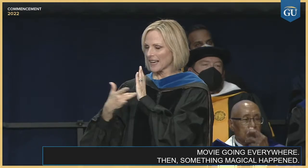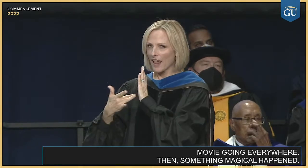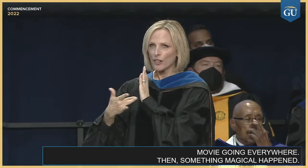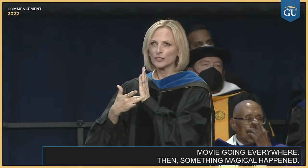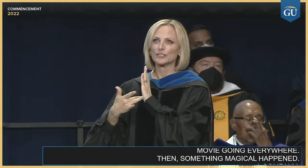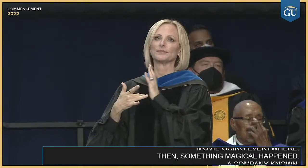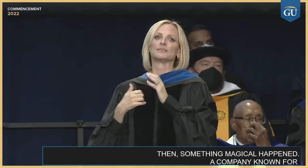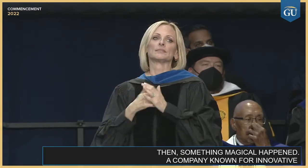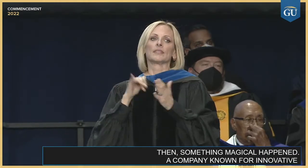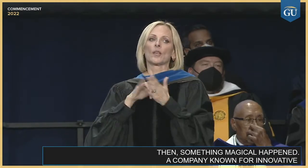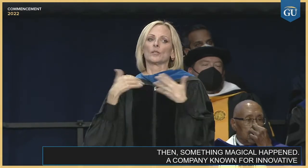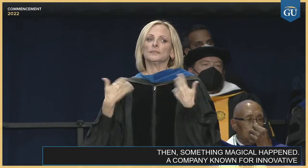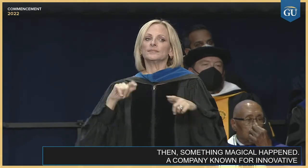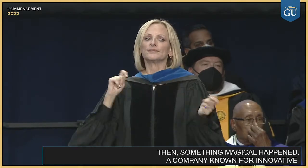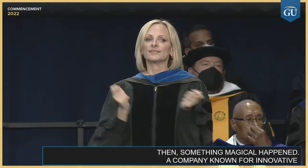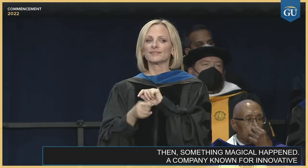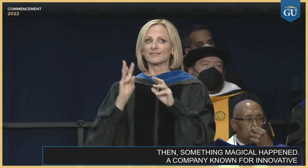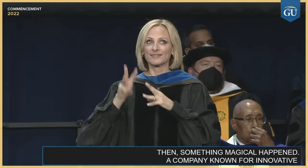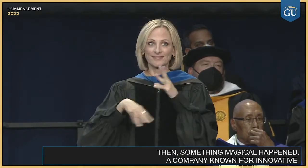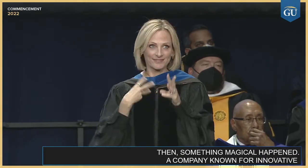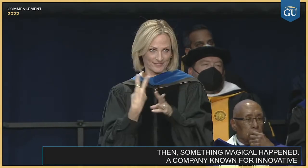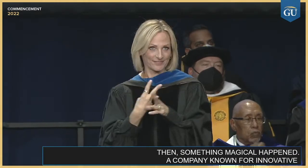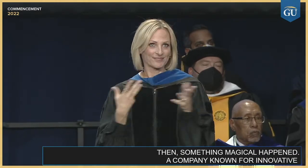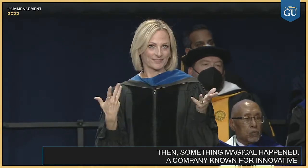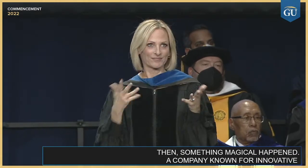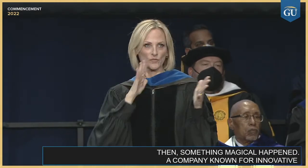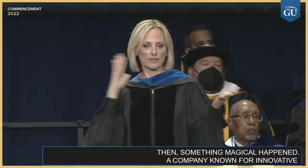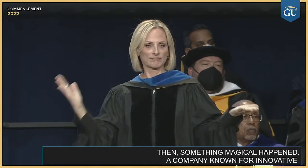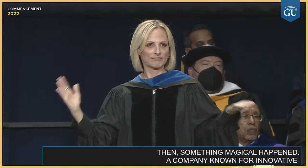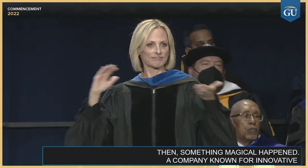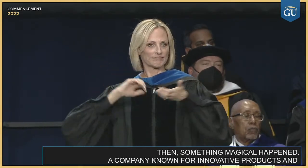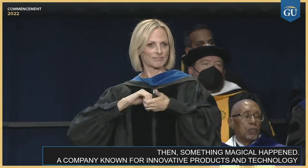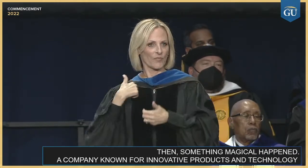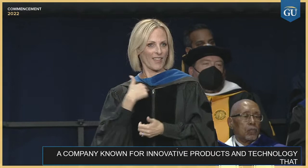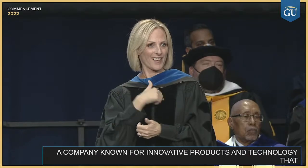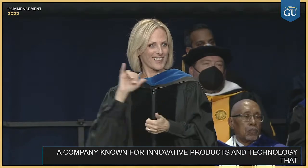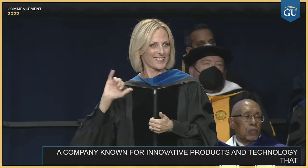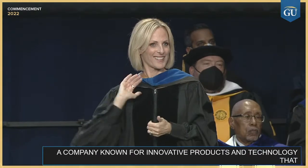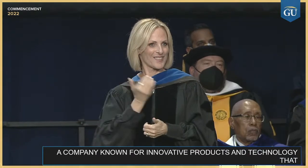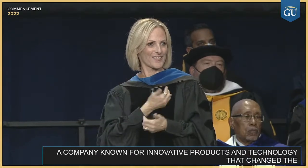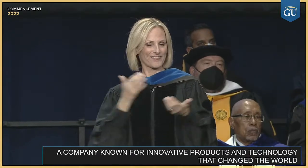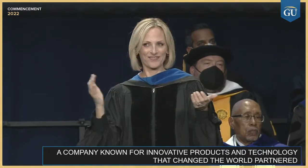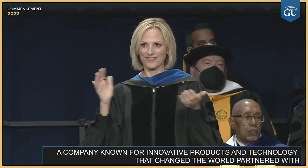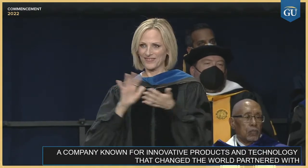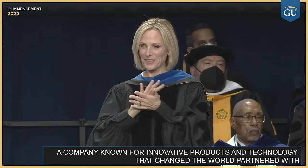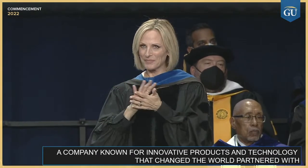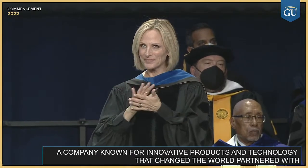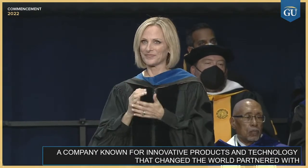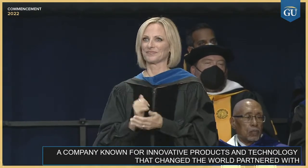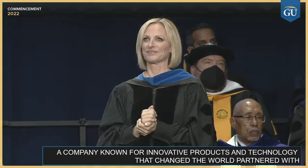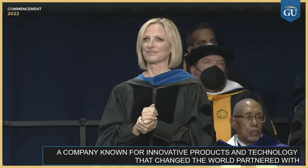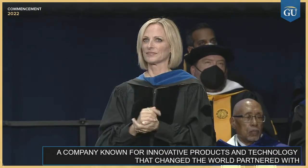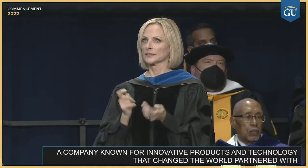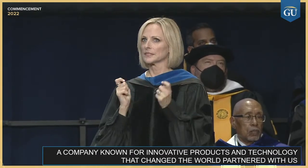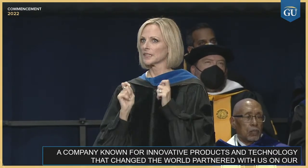technology that changed the world partnered with us on our film.